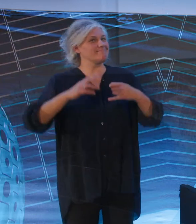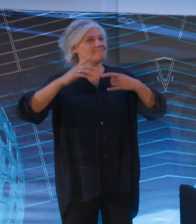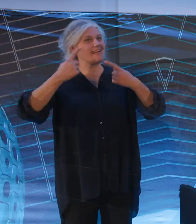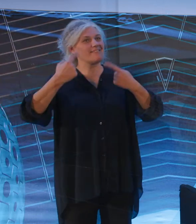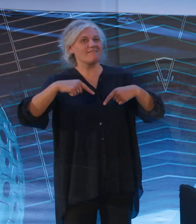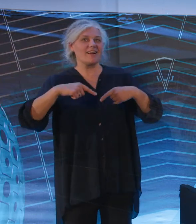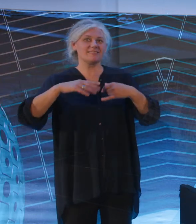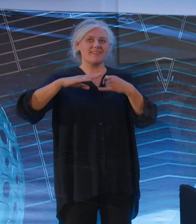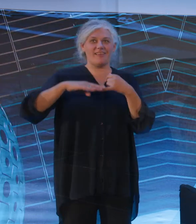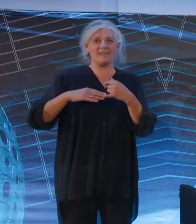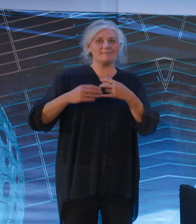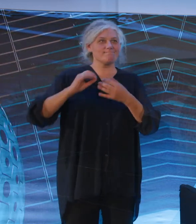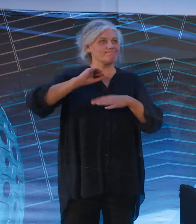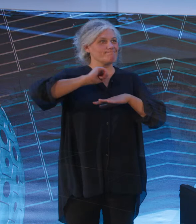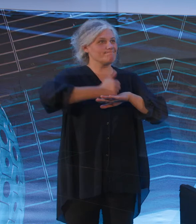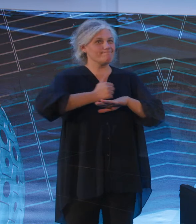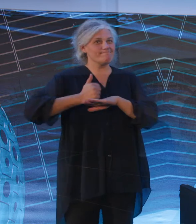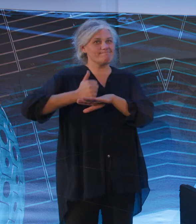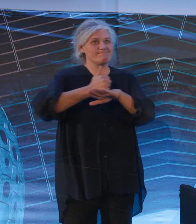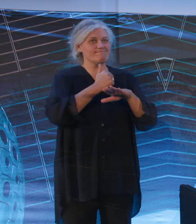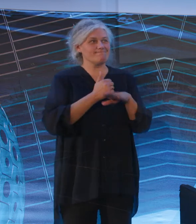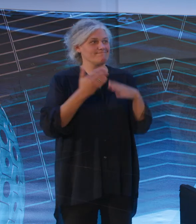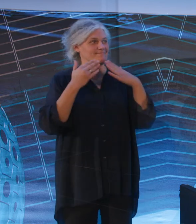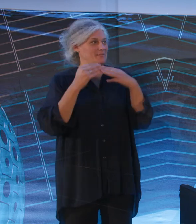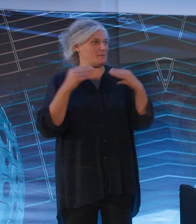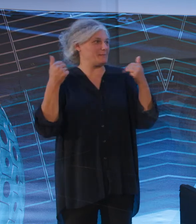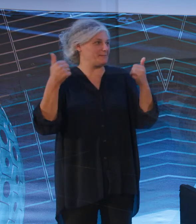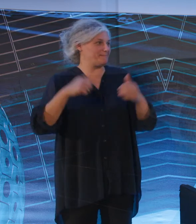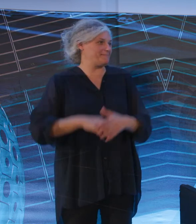arrangements to do. Thank you very much.